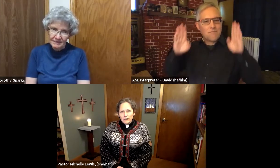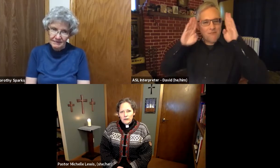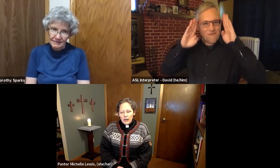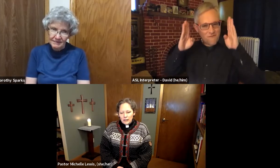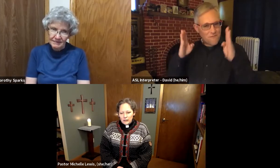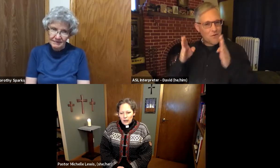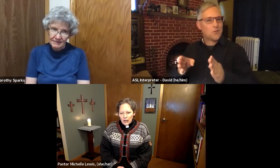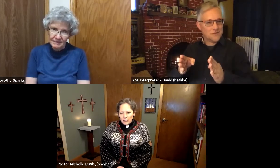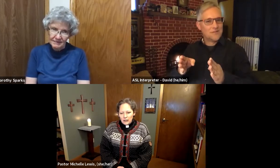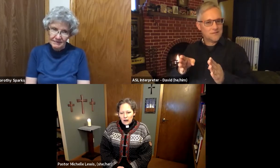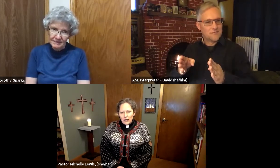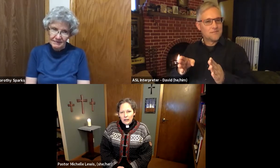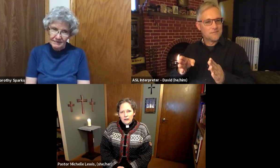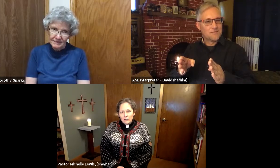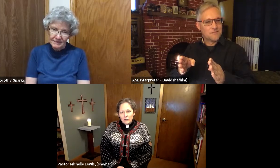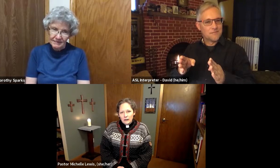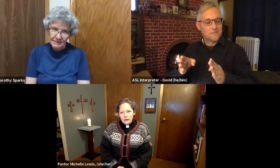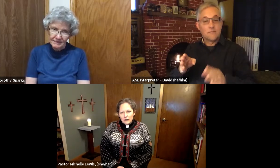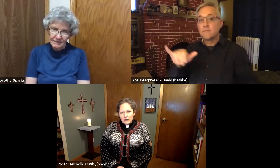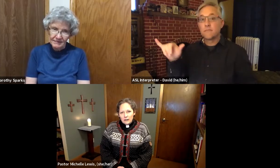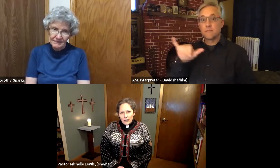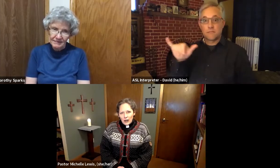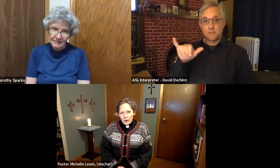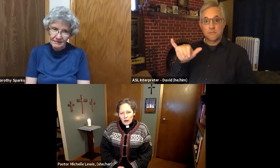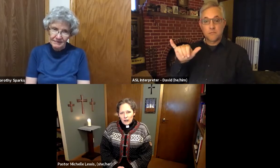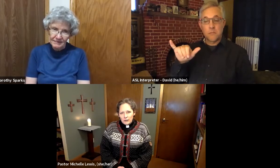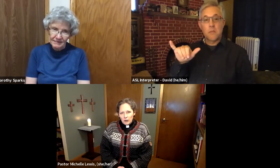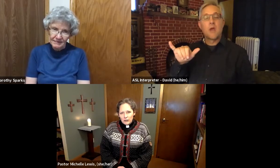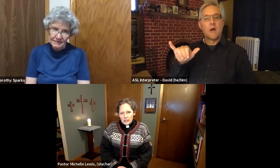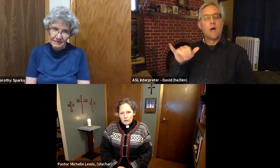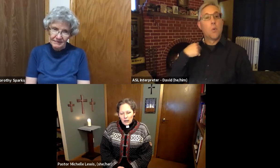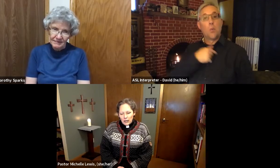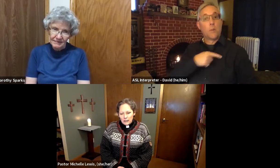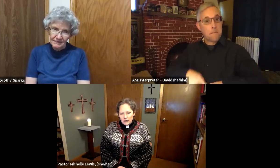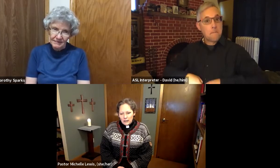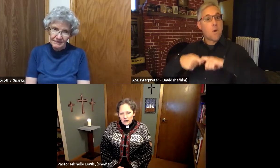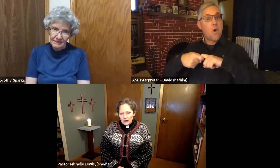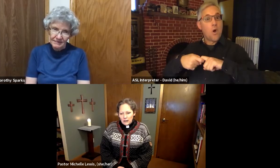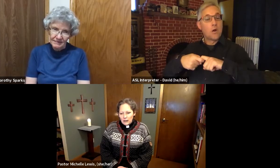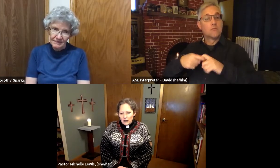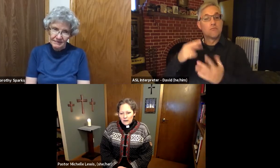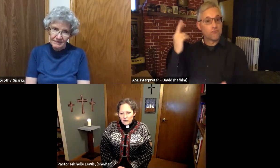And we do that to ask God to help us participate